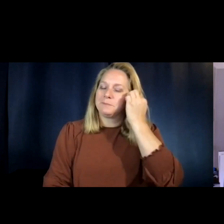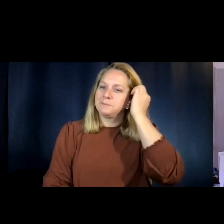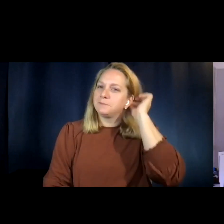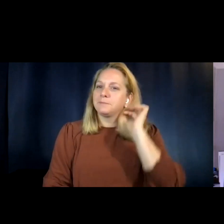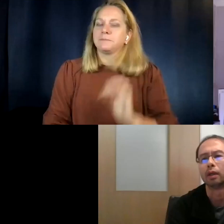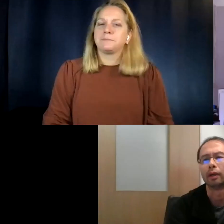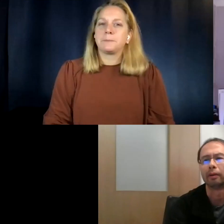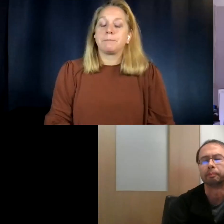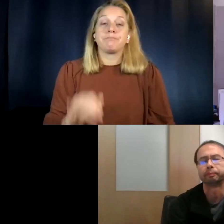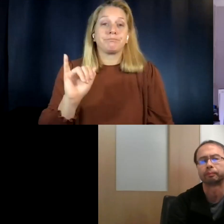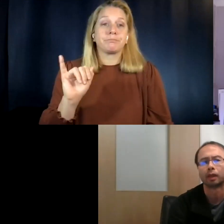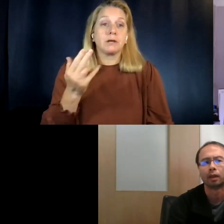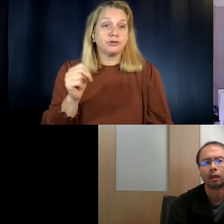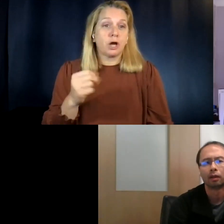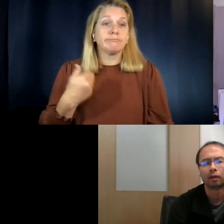Sure.